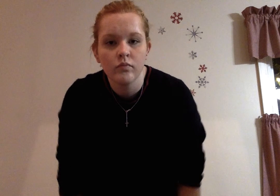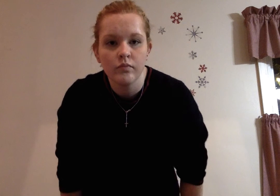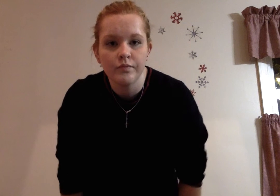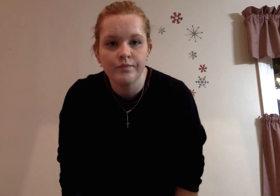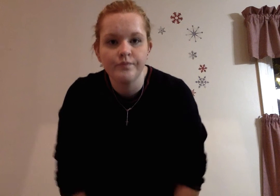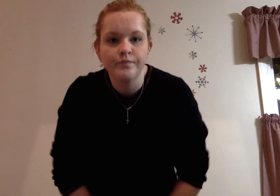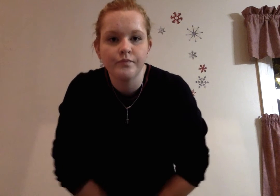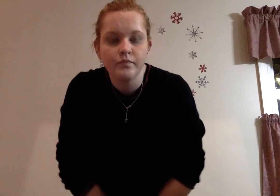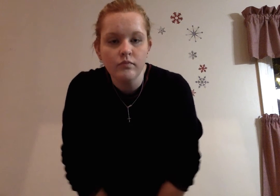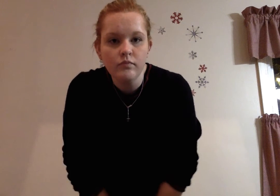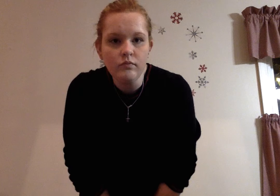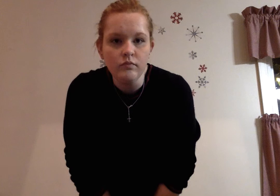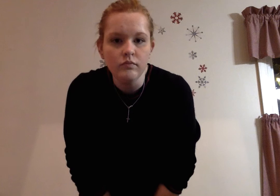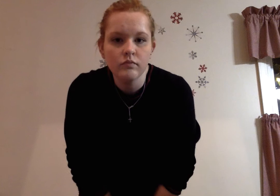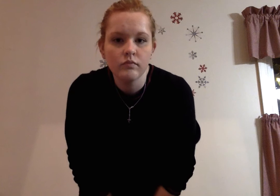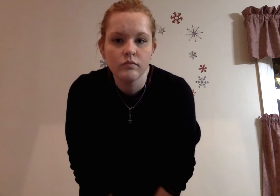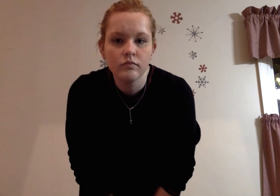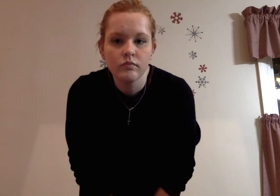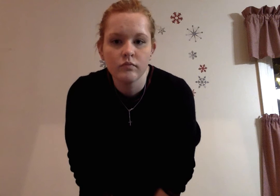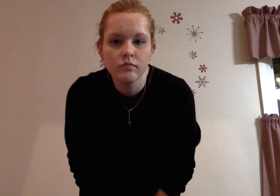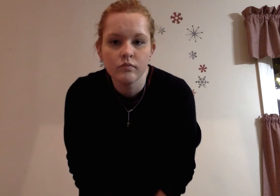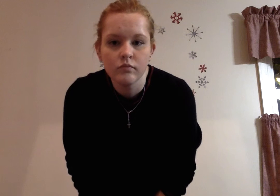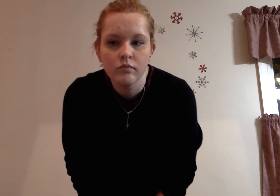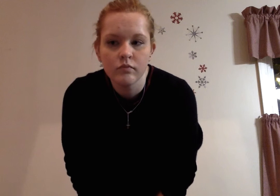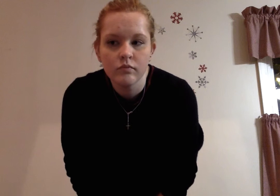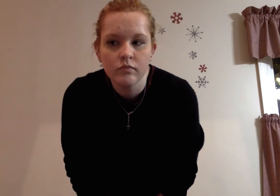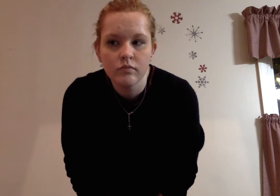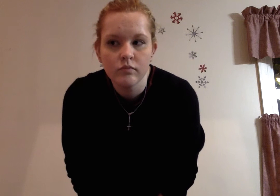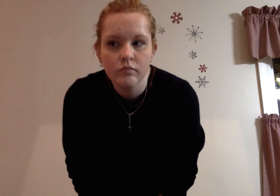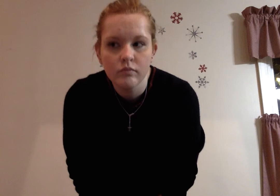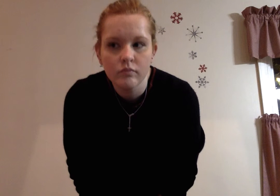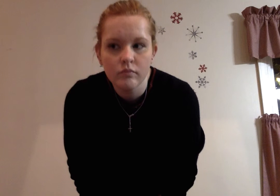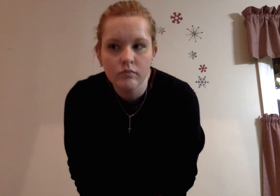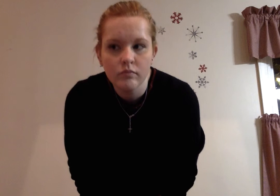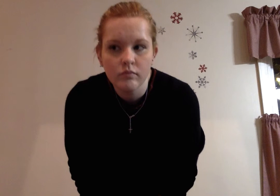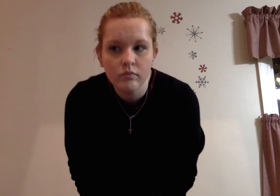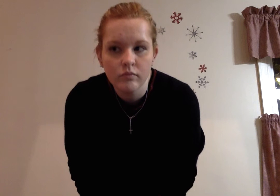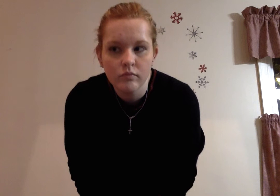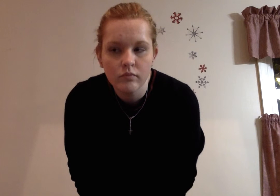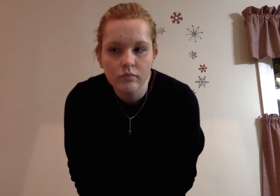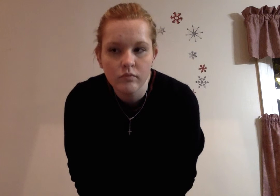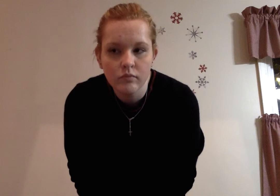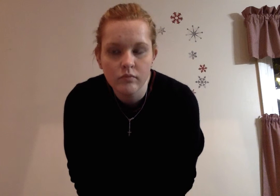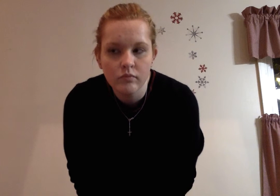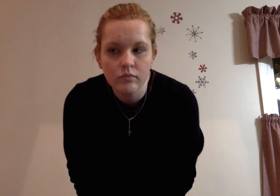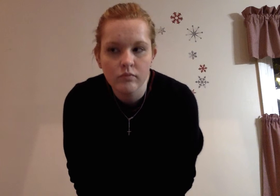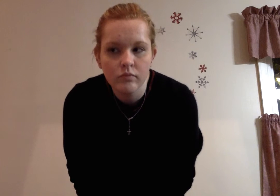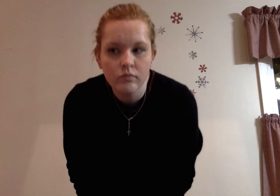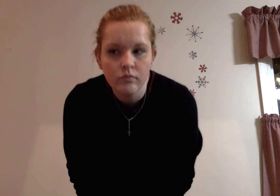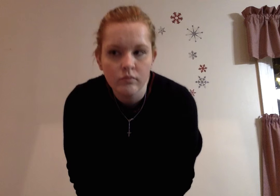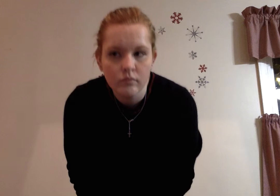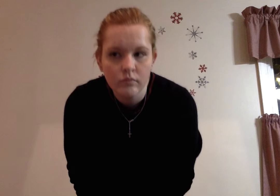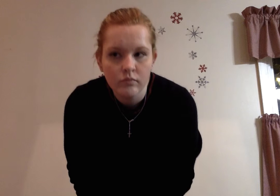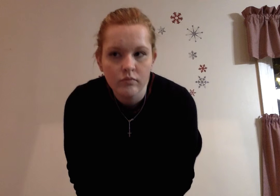time, whereas in an everyday situation, usually there are breaks. People take turns, or people